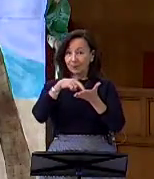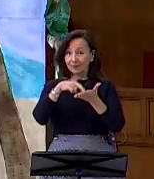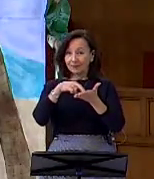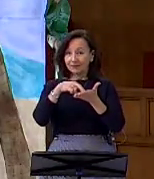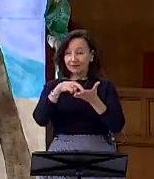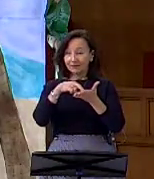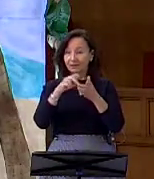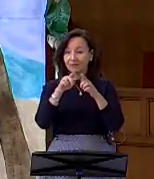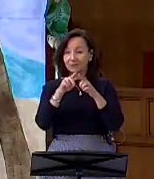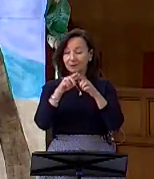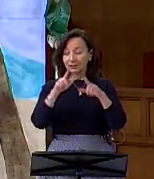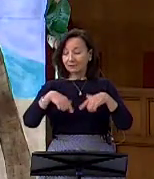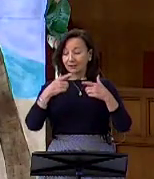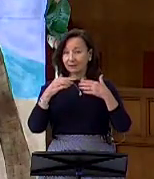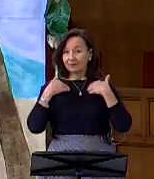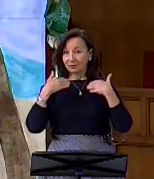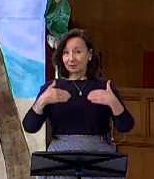bodies